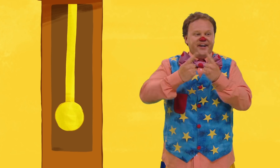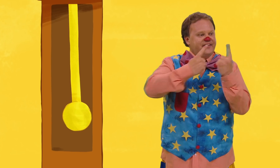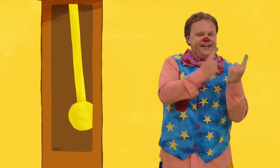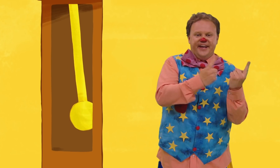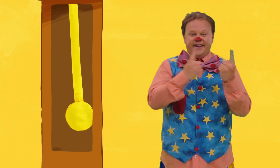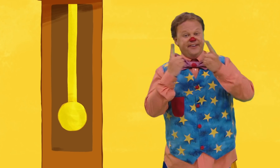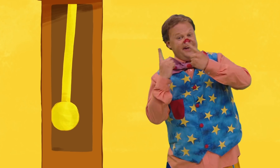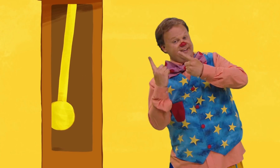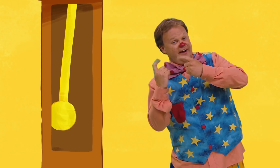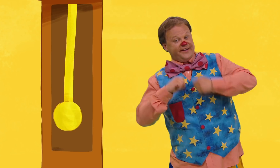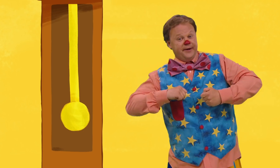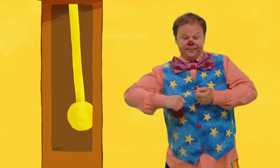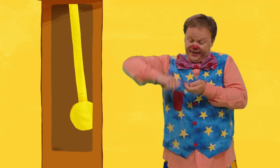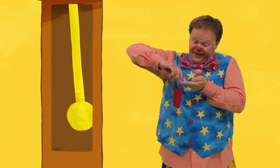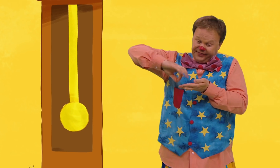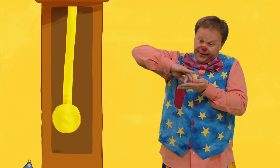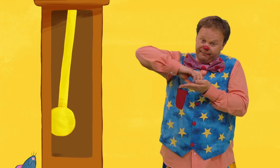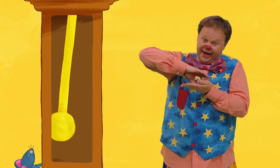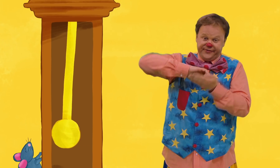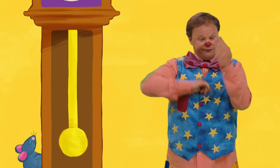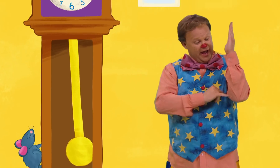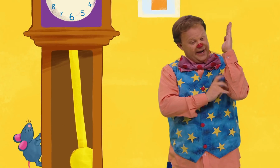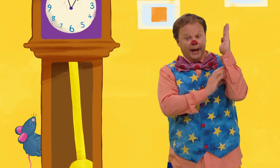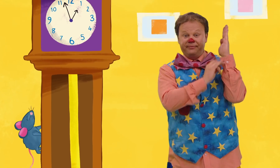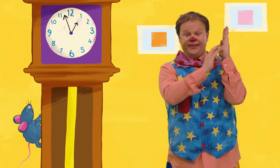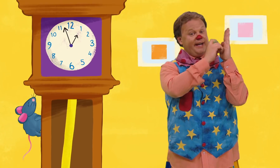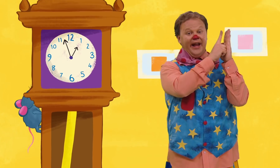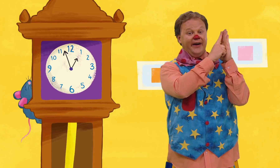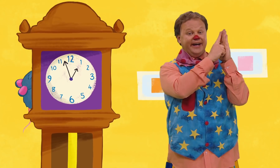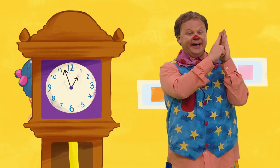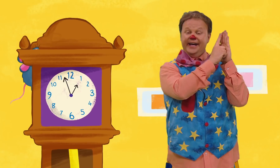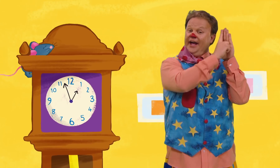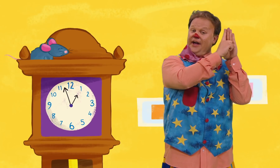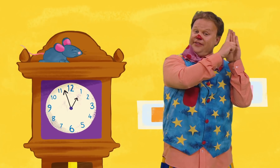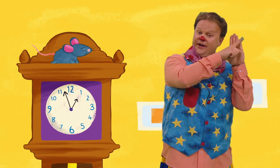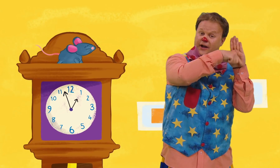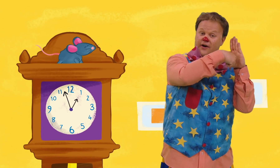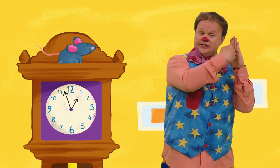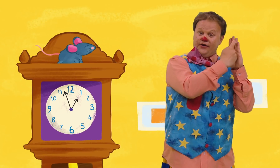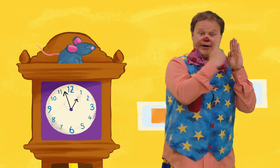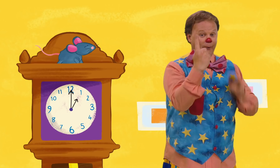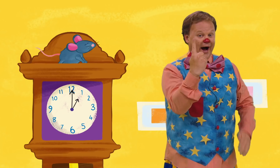Hickory Dickory Dock, the mouse ran up the clock. The clock struck